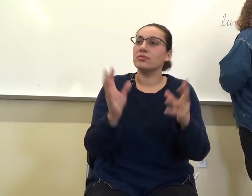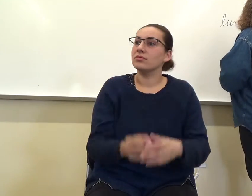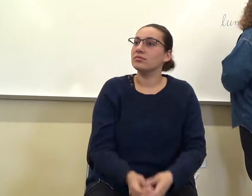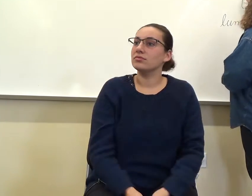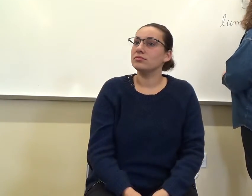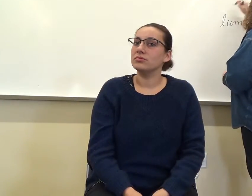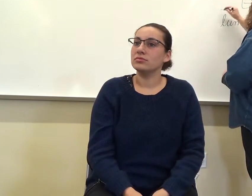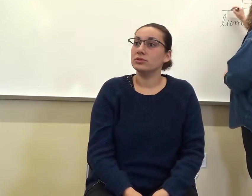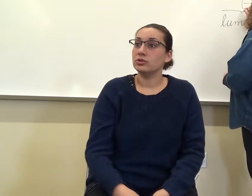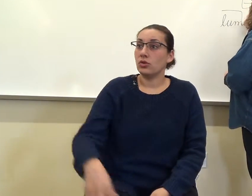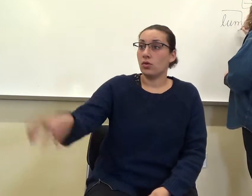basically means